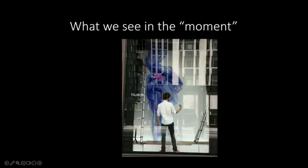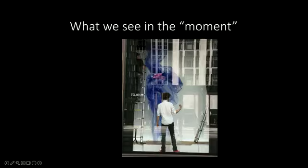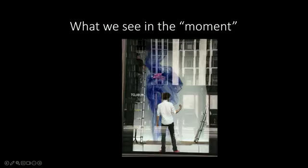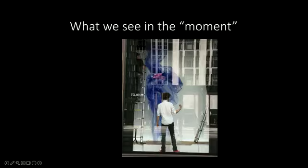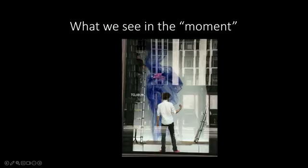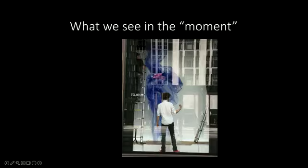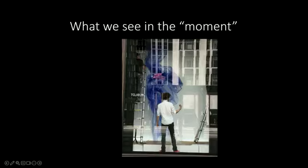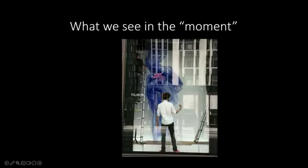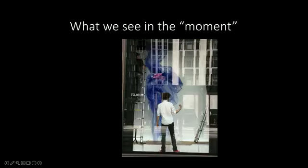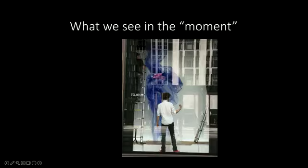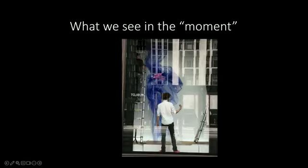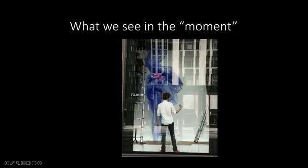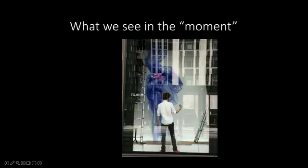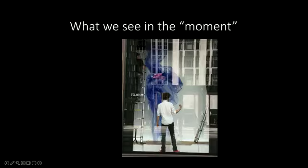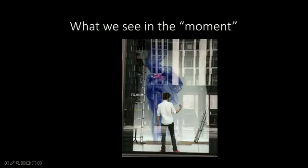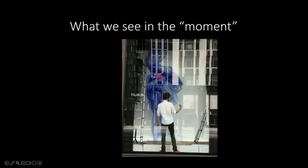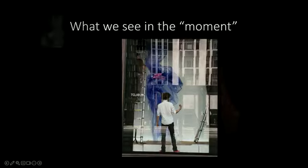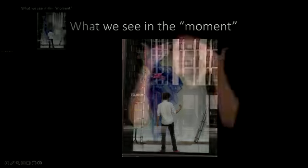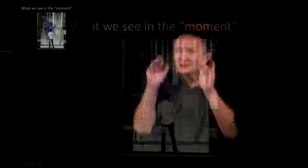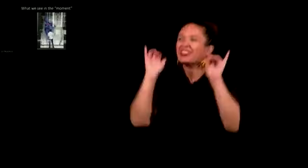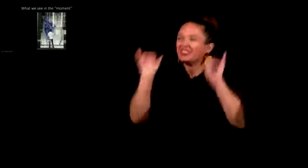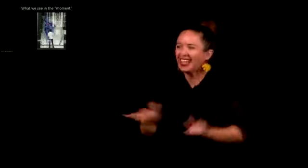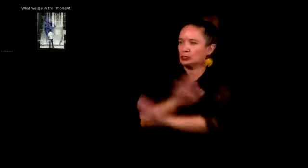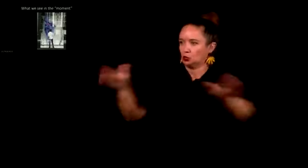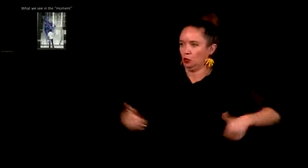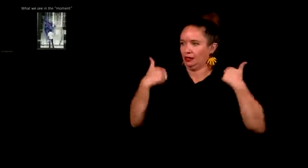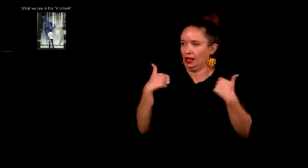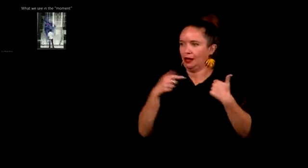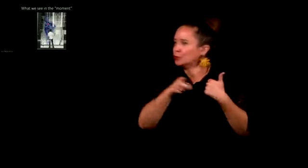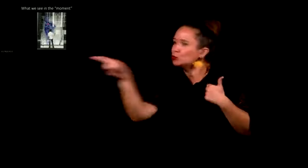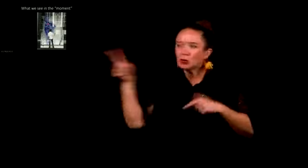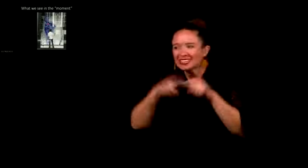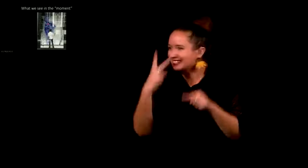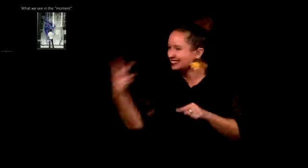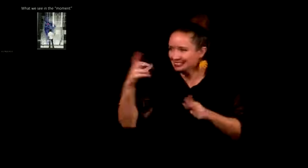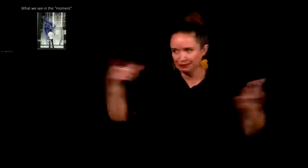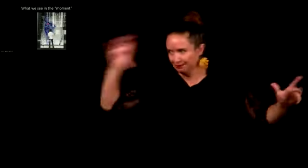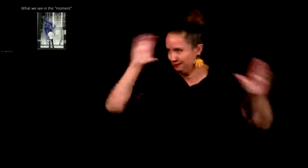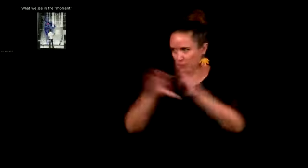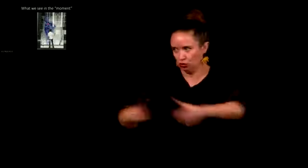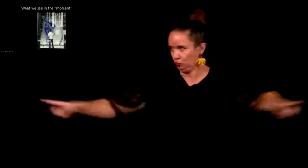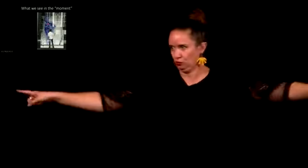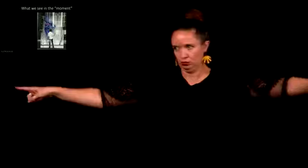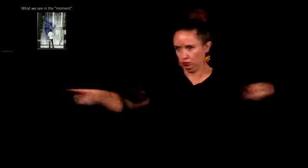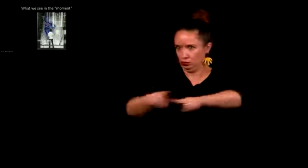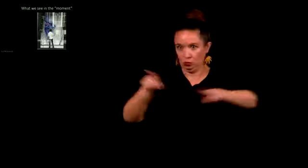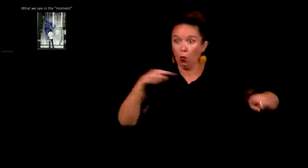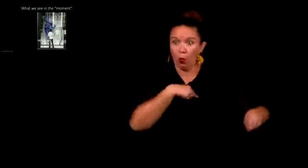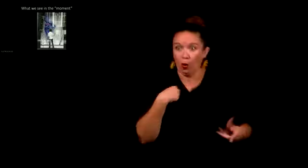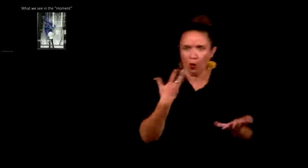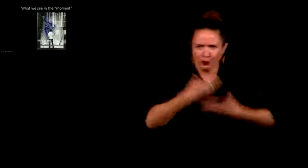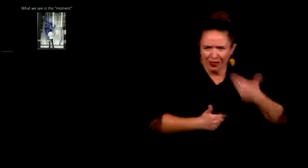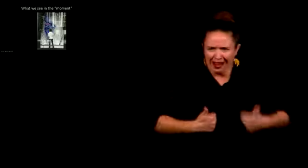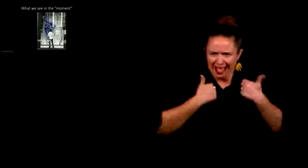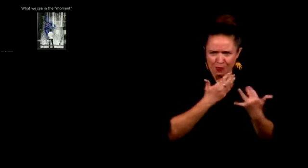it together. We're not exactly sure what he was creating until the end. That is your life. You guys don't get to see the